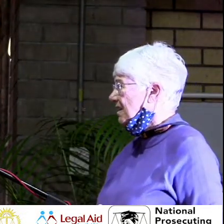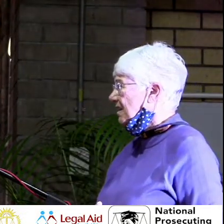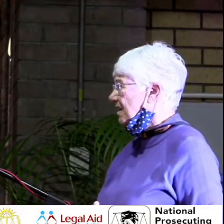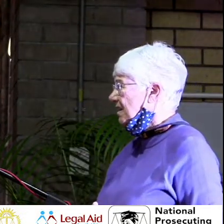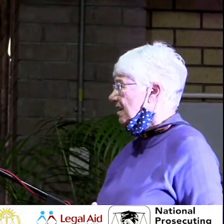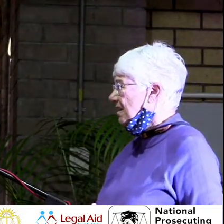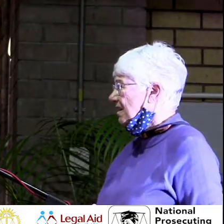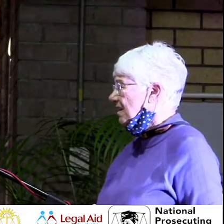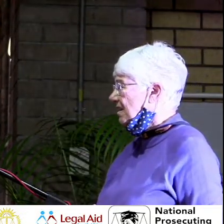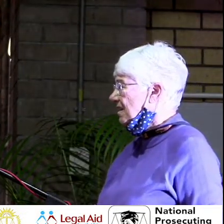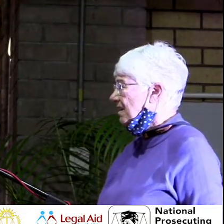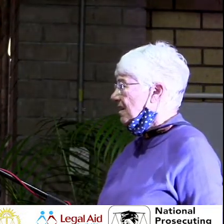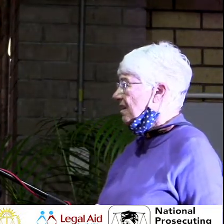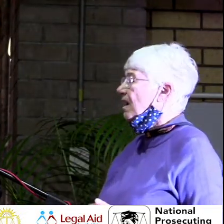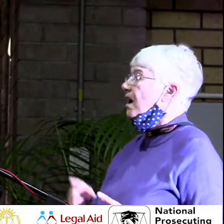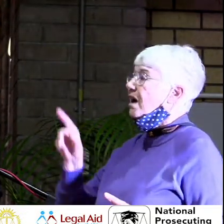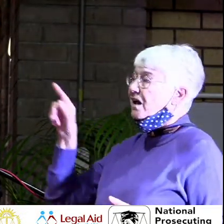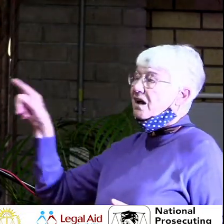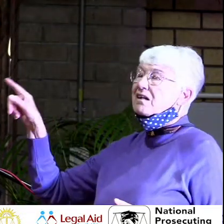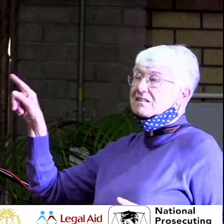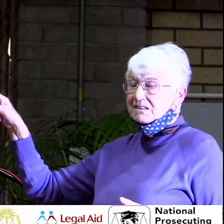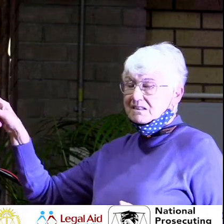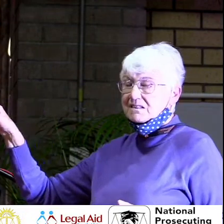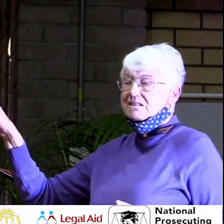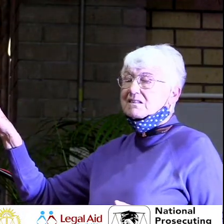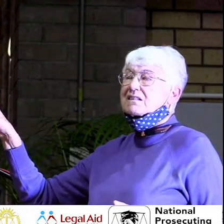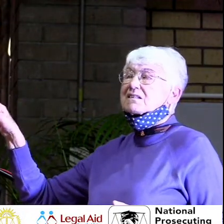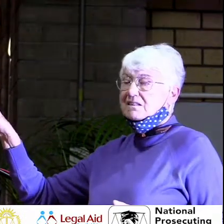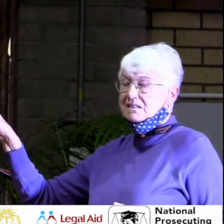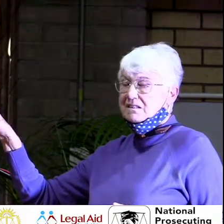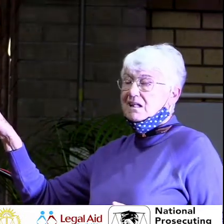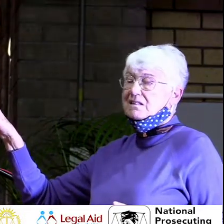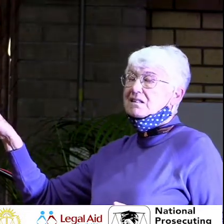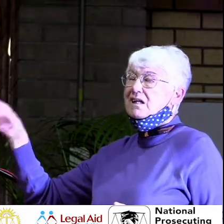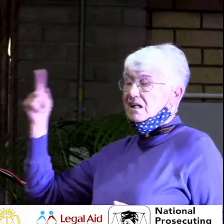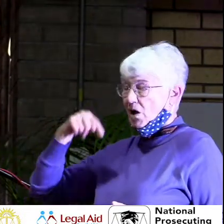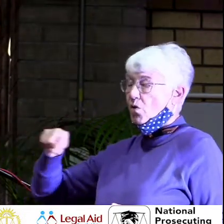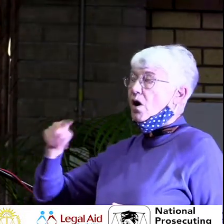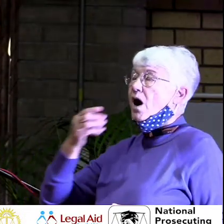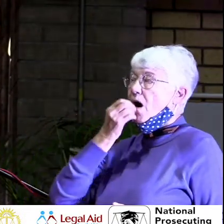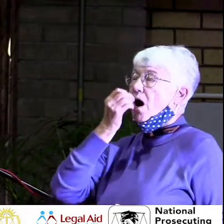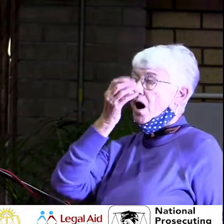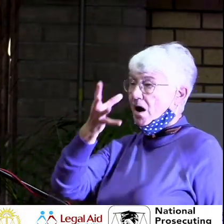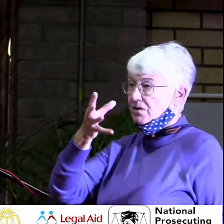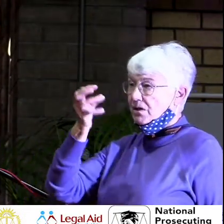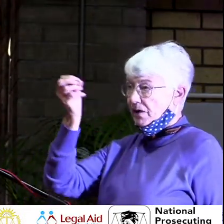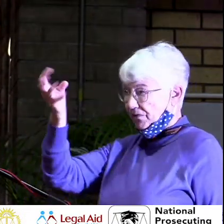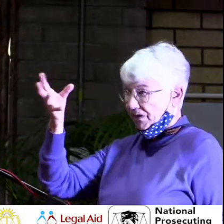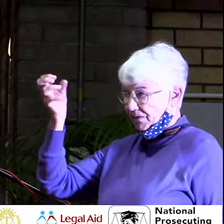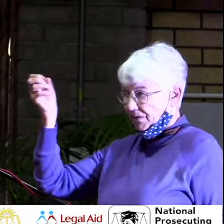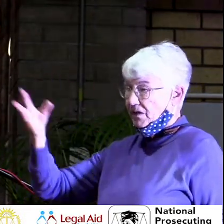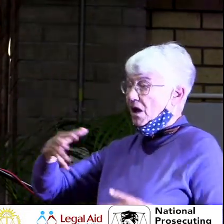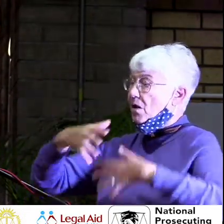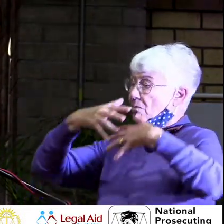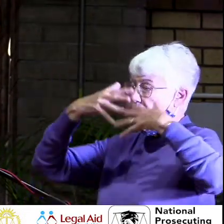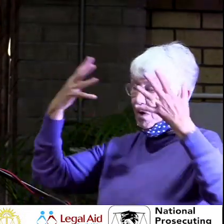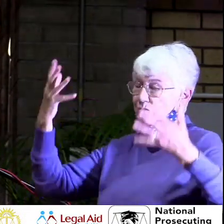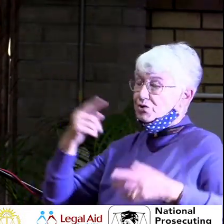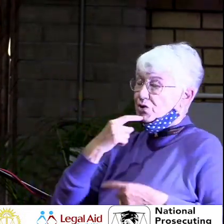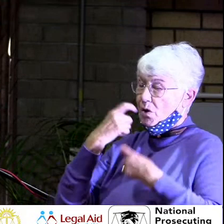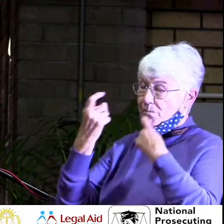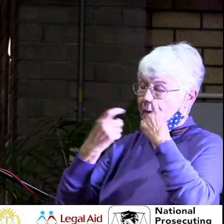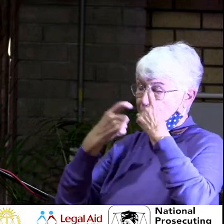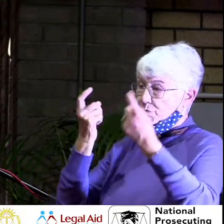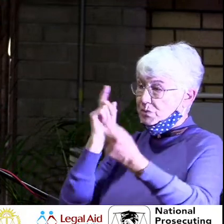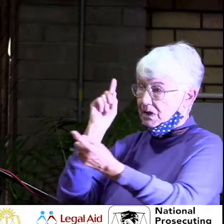development responding, or having the opportunity to respond because they had most of the complaints. Let me